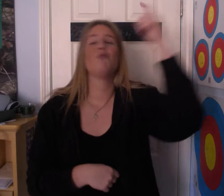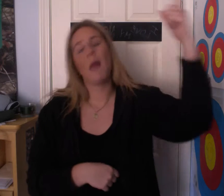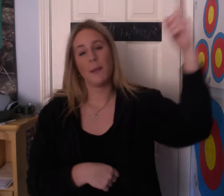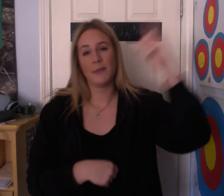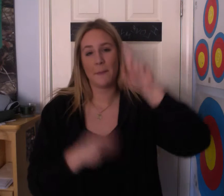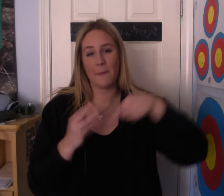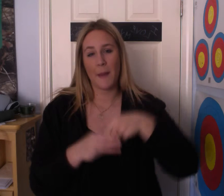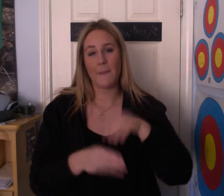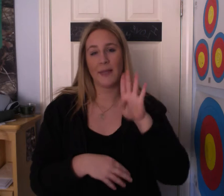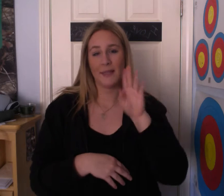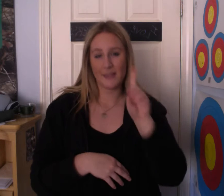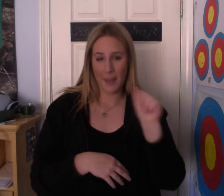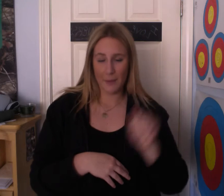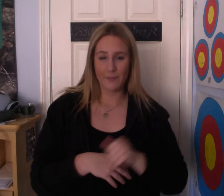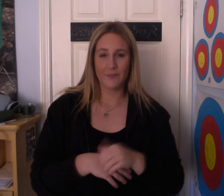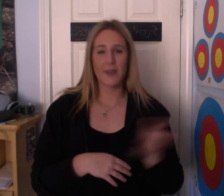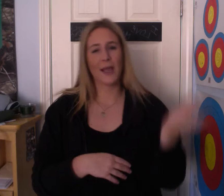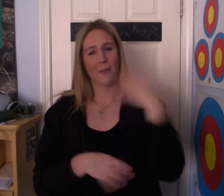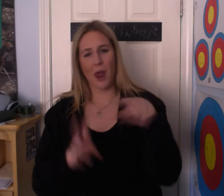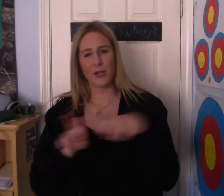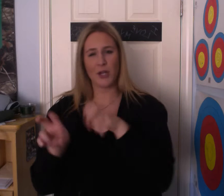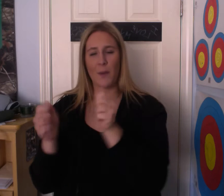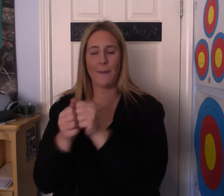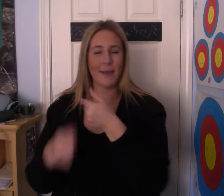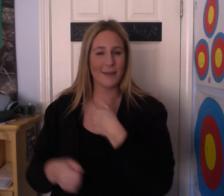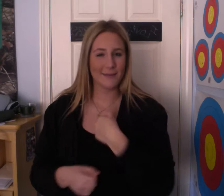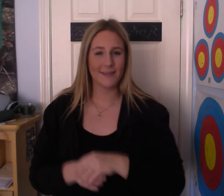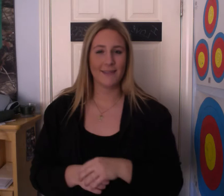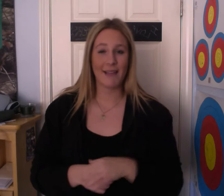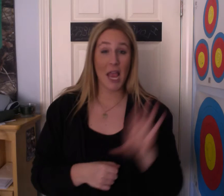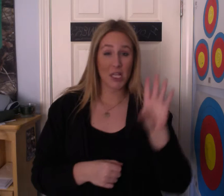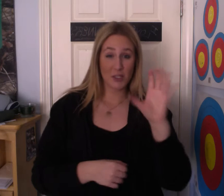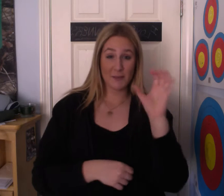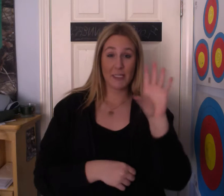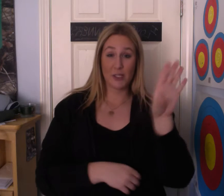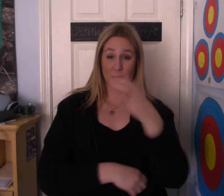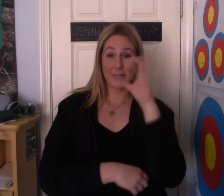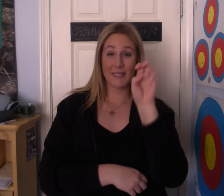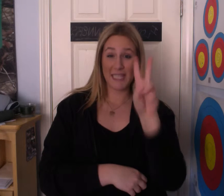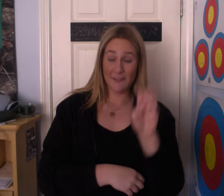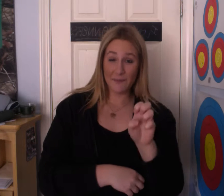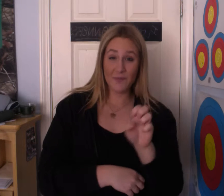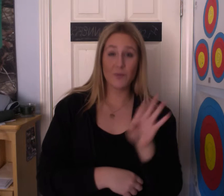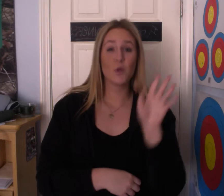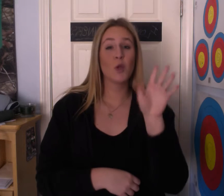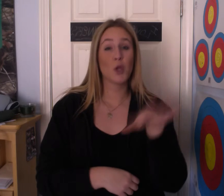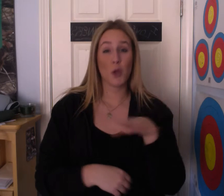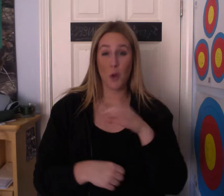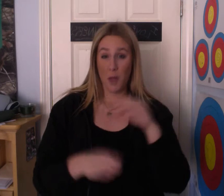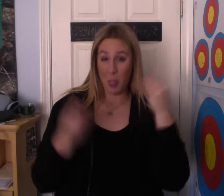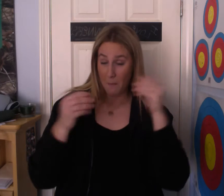disabled. Come on a journey with me. It's Christmas Eve. You're at the mall. You're driving